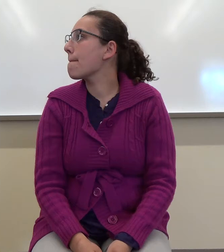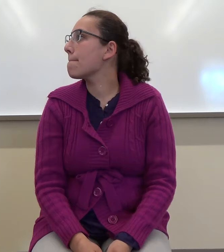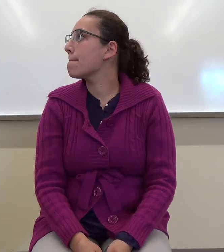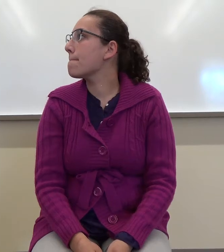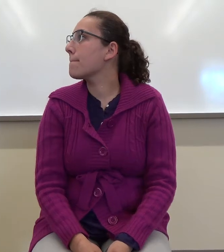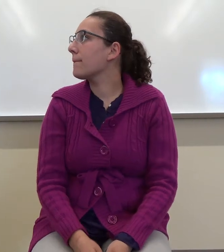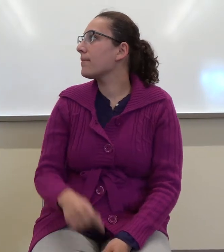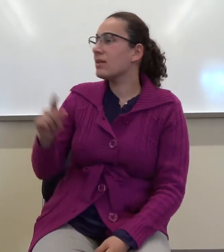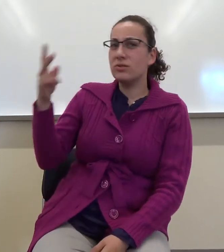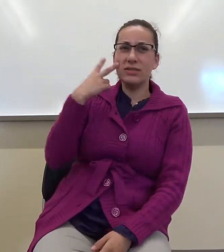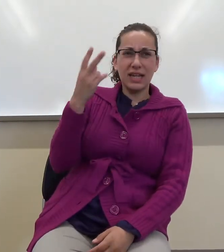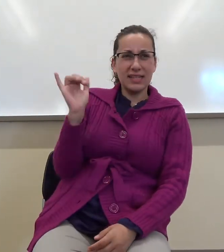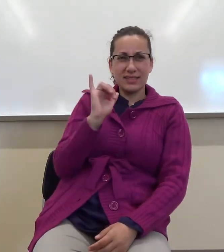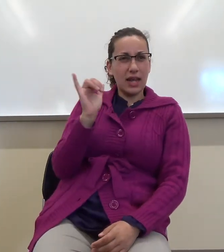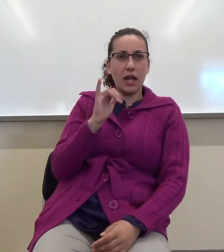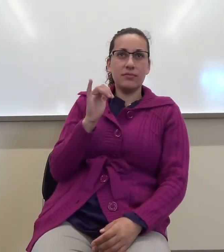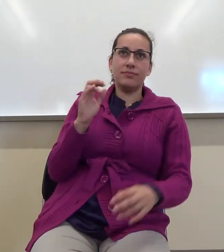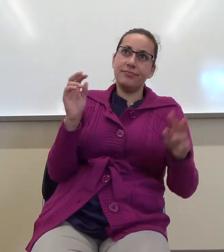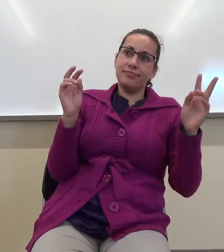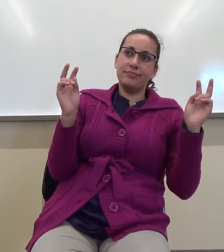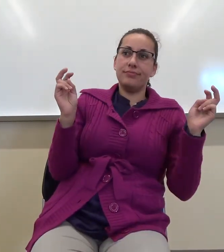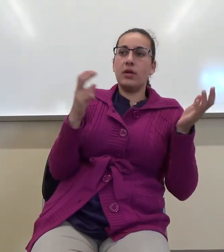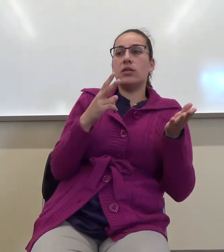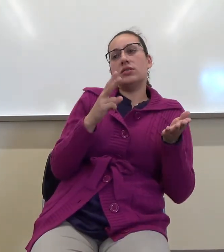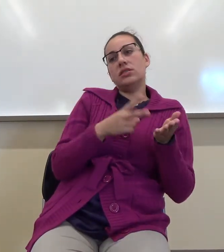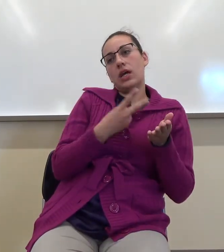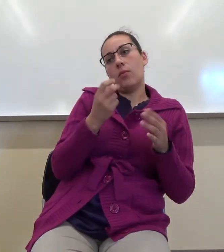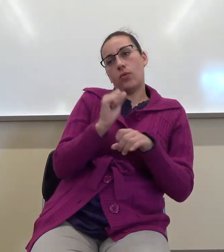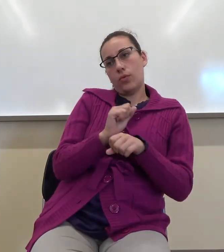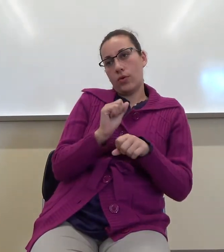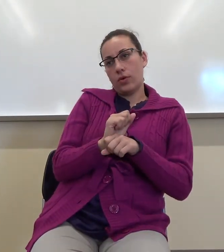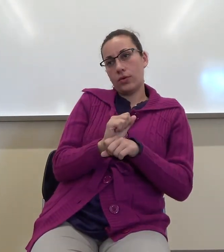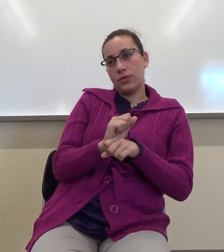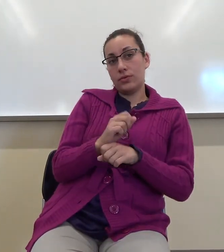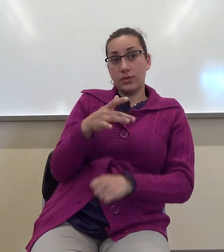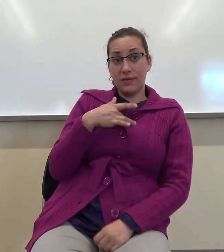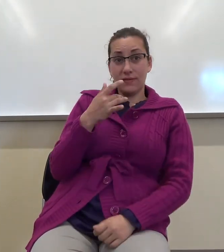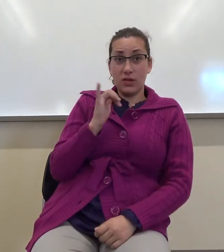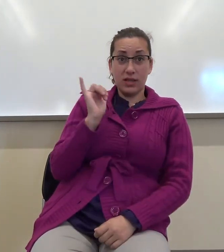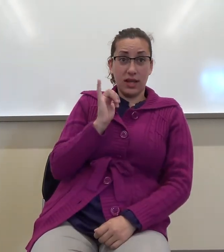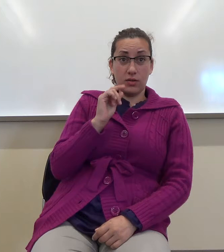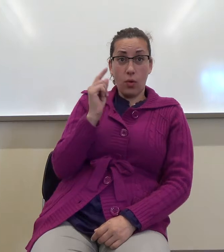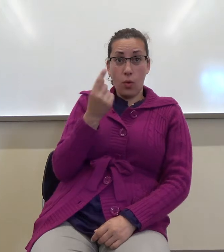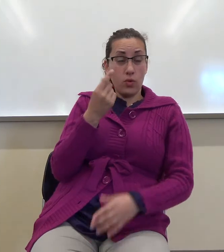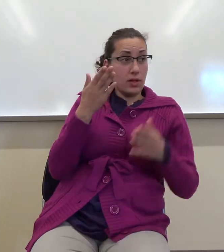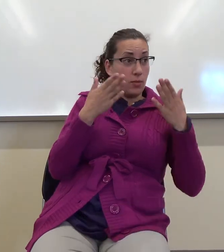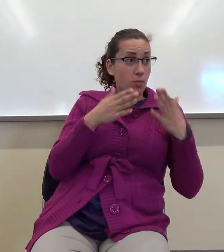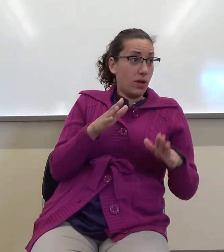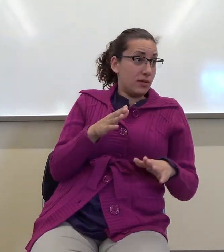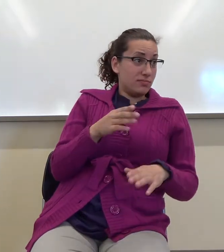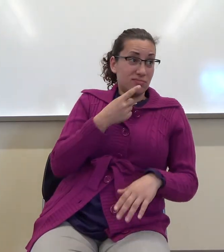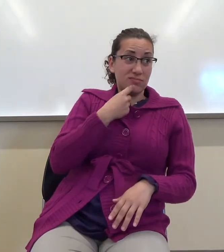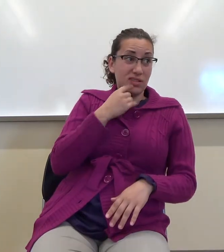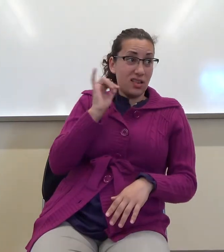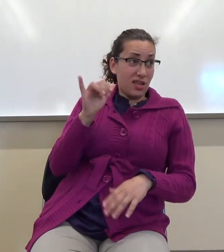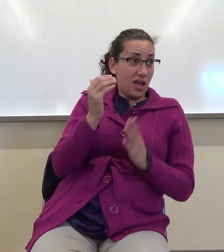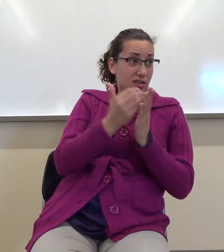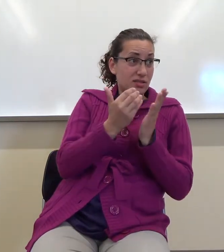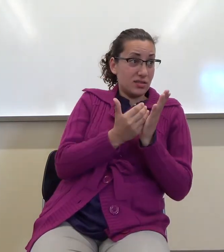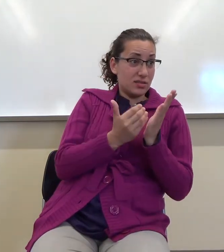work, okay? If you feel like this is the only way you can say this, then just copy this down